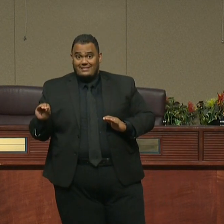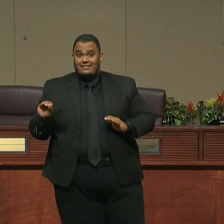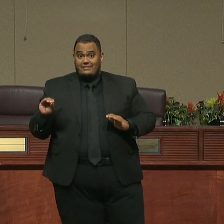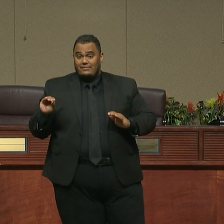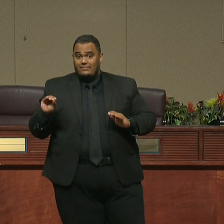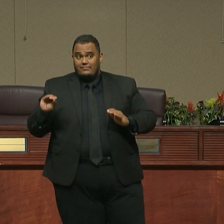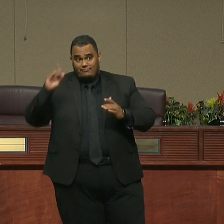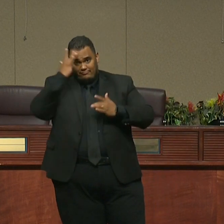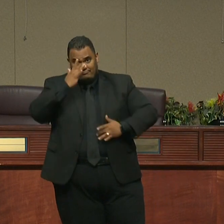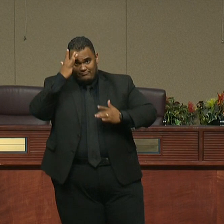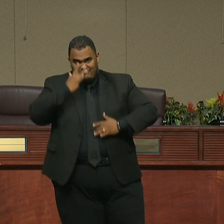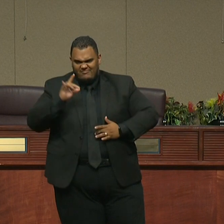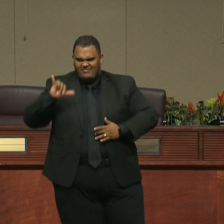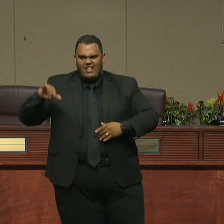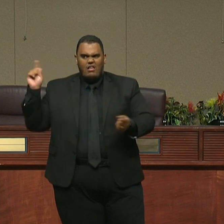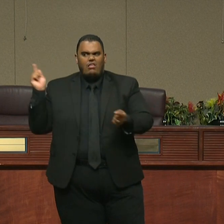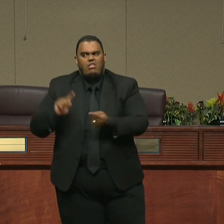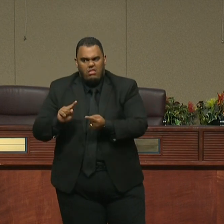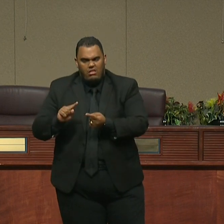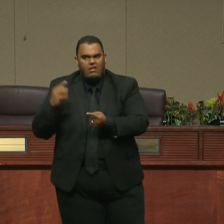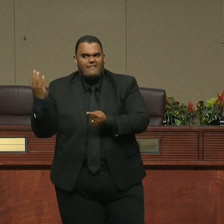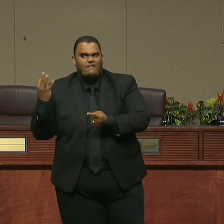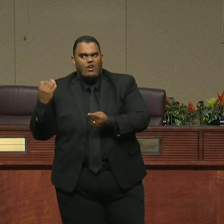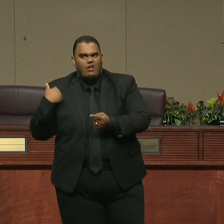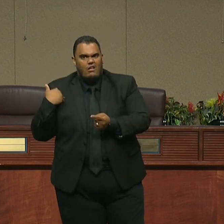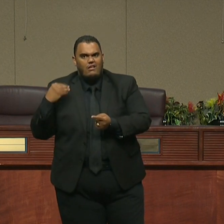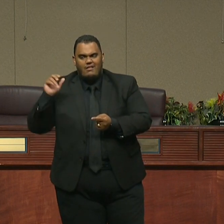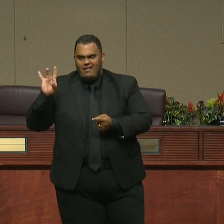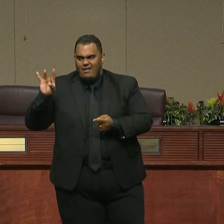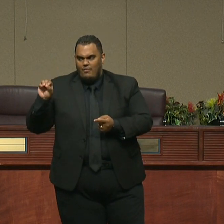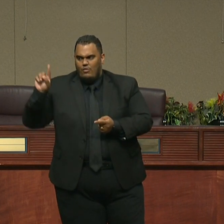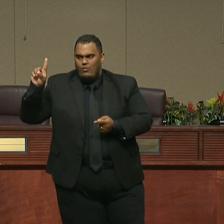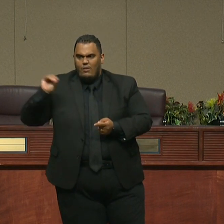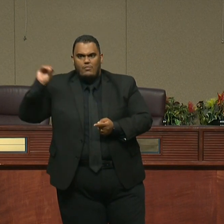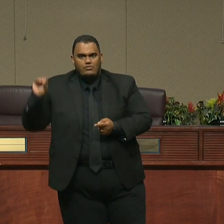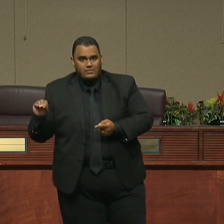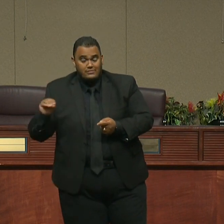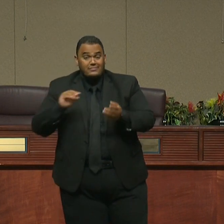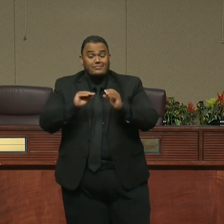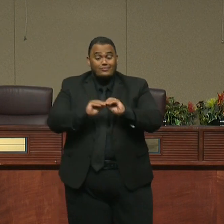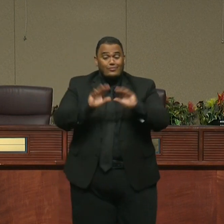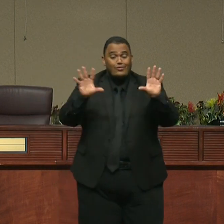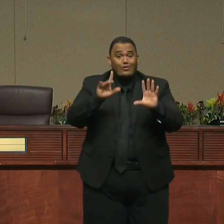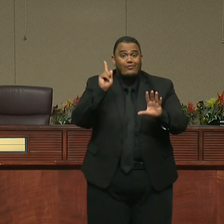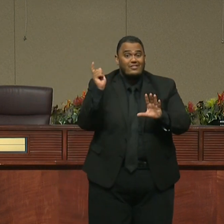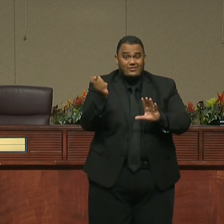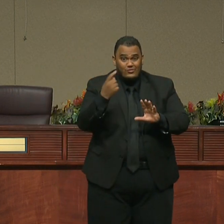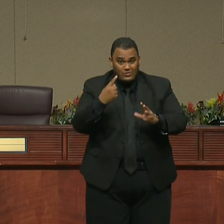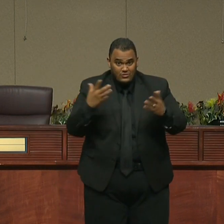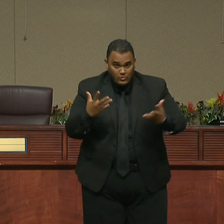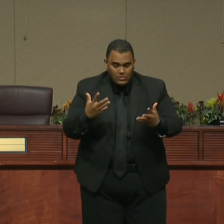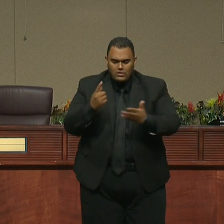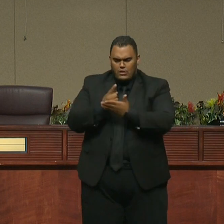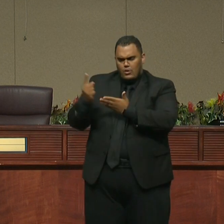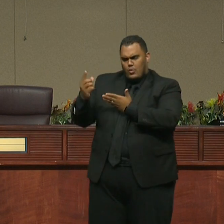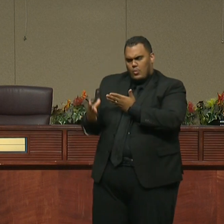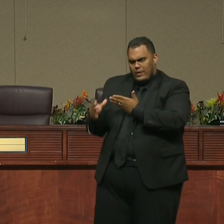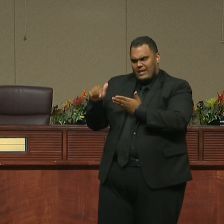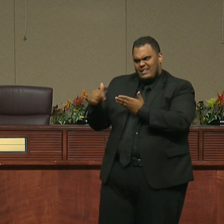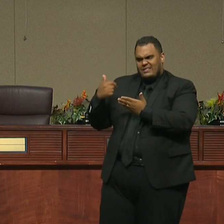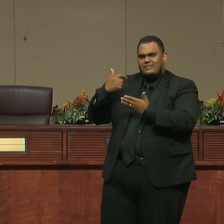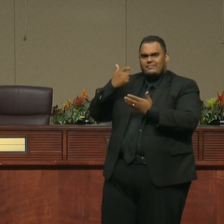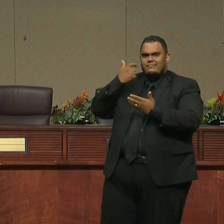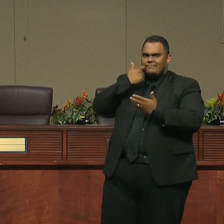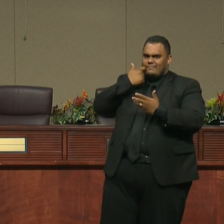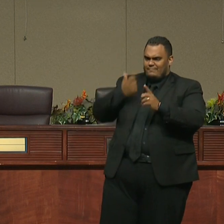Friday, which was 8.1. So the obvious question is, did the weekend has any effect on the positivity